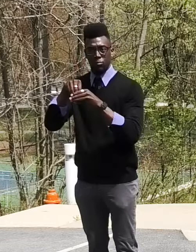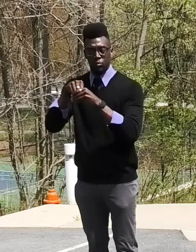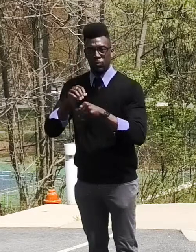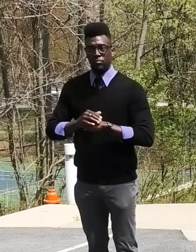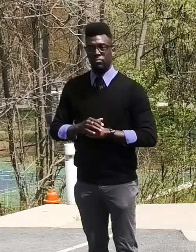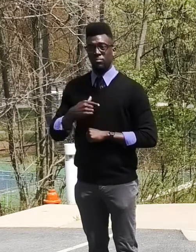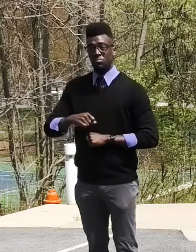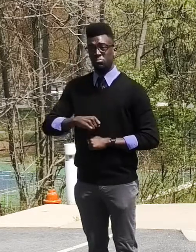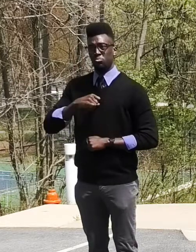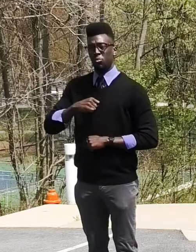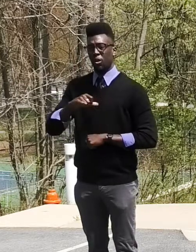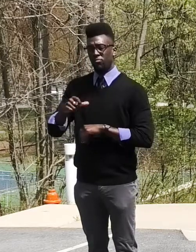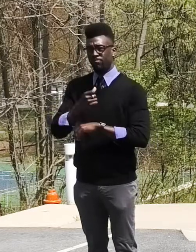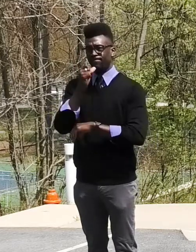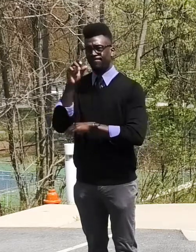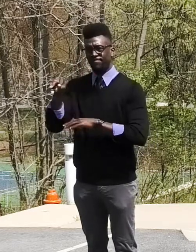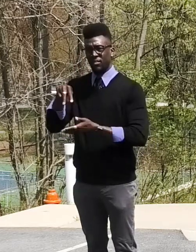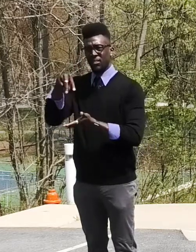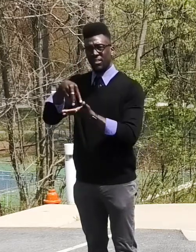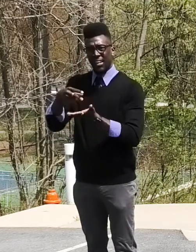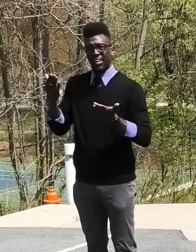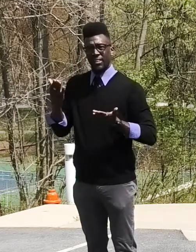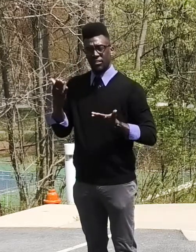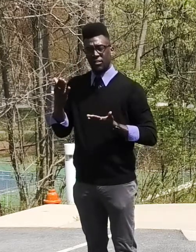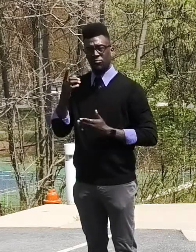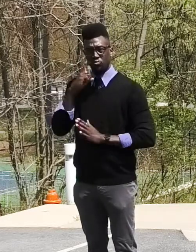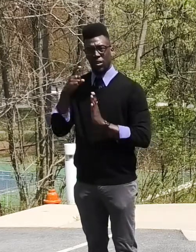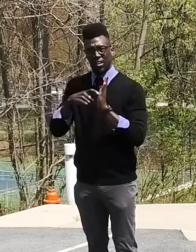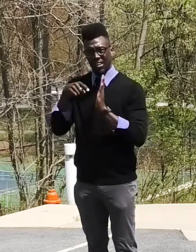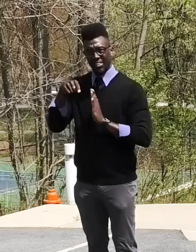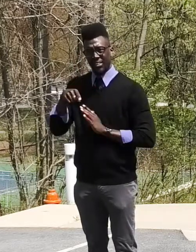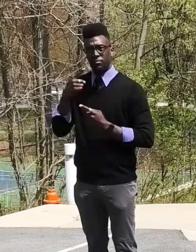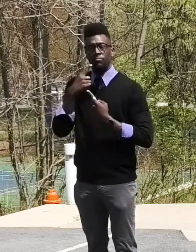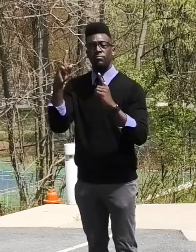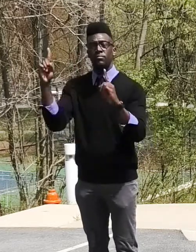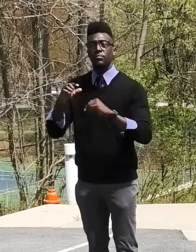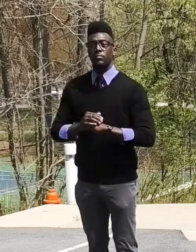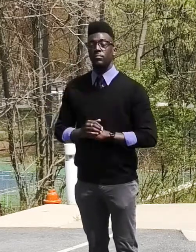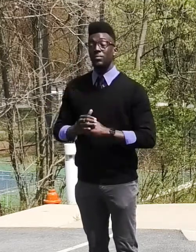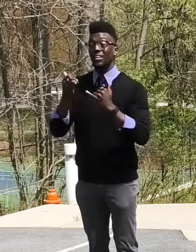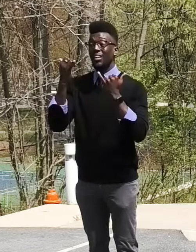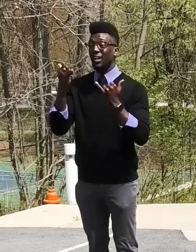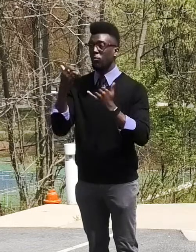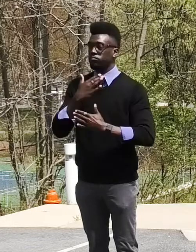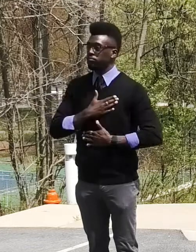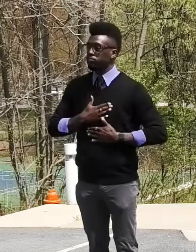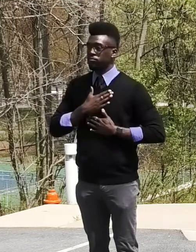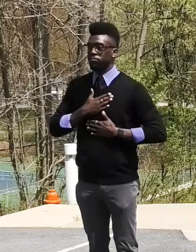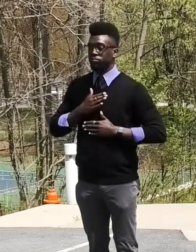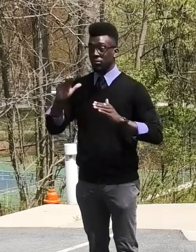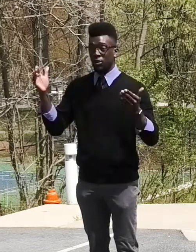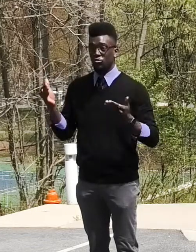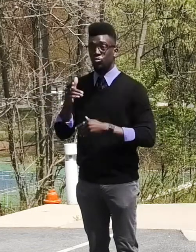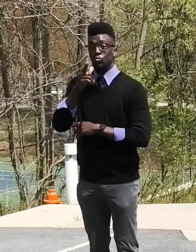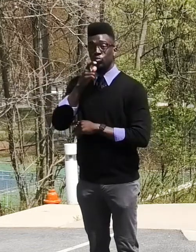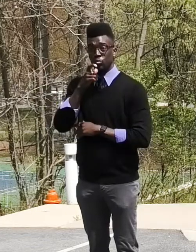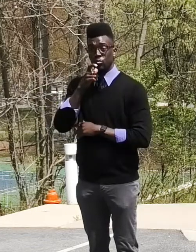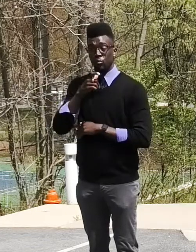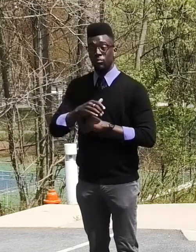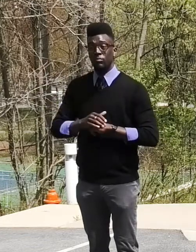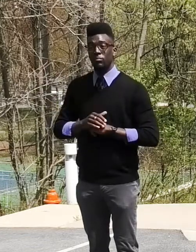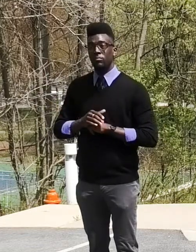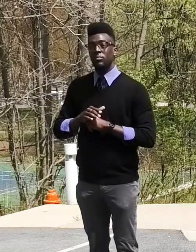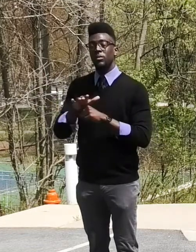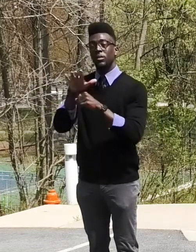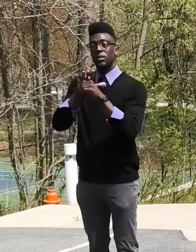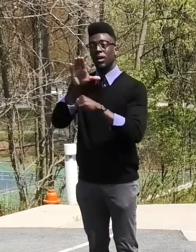and stand along our county executive with this announcement. At this time, I have the pleasure of introducing and bringing forth our